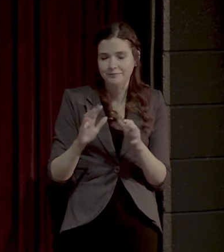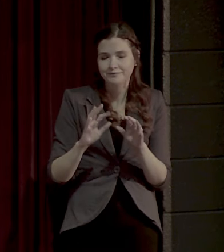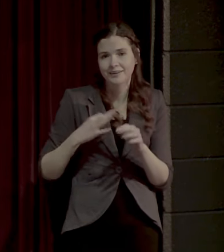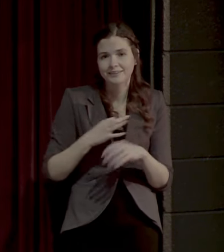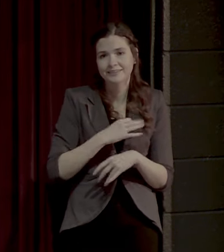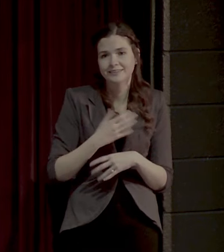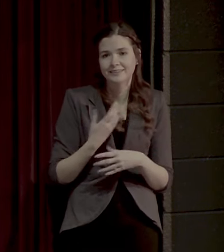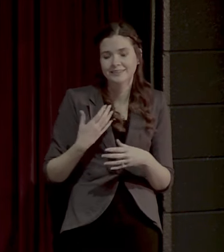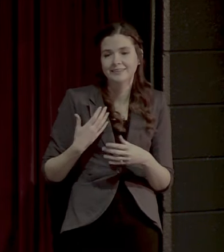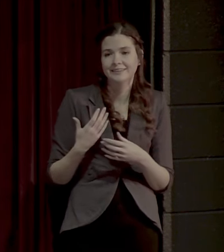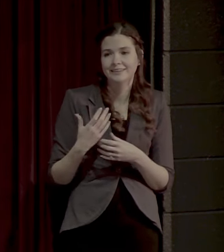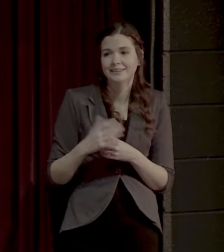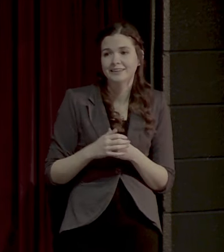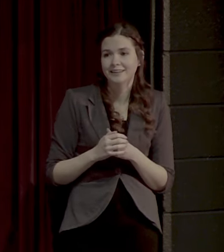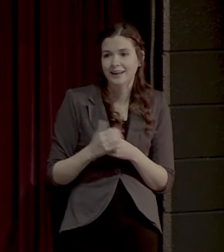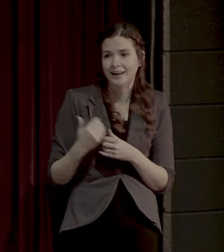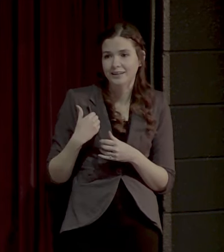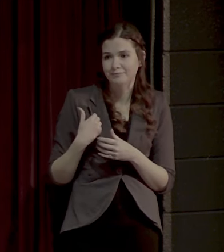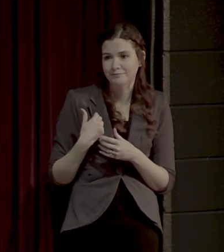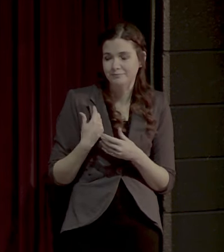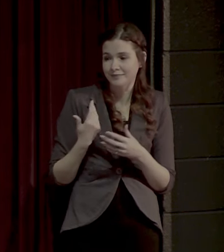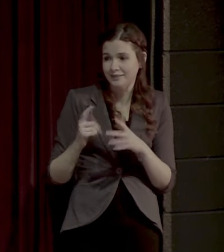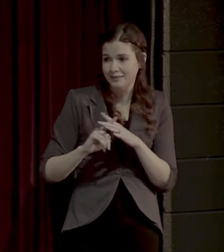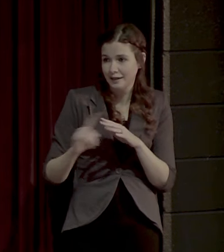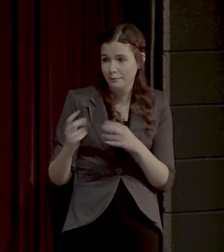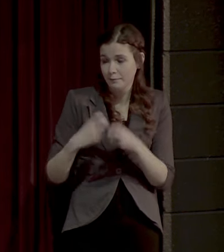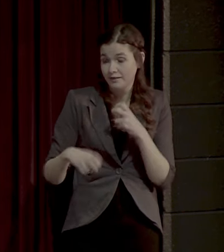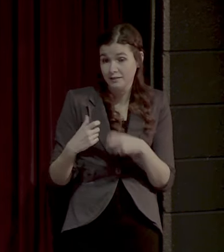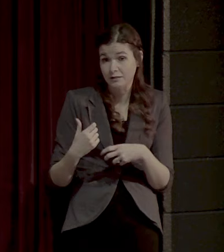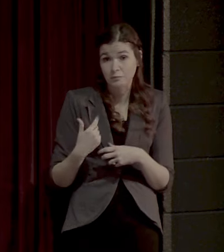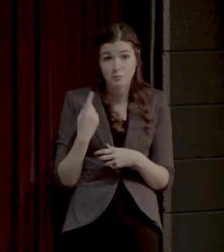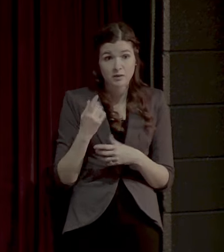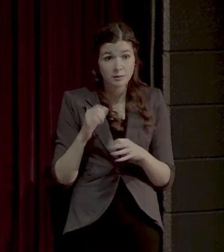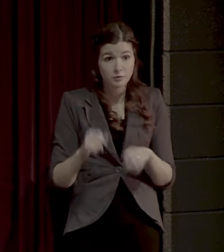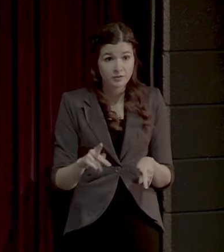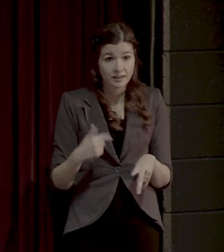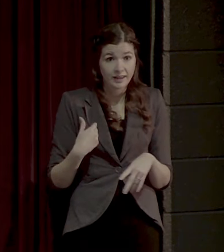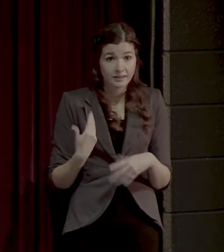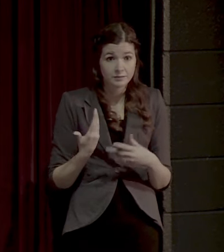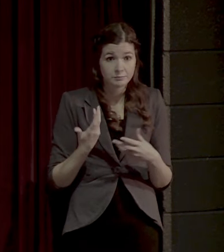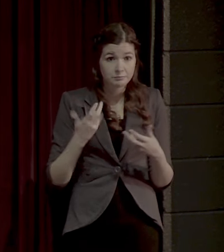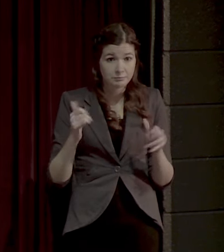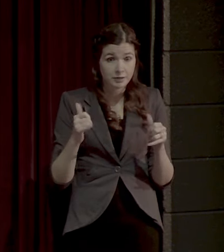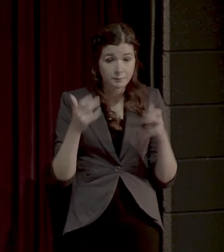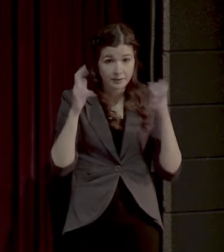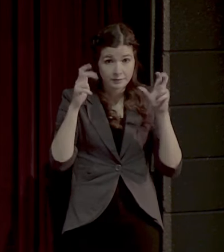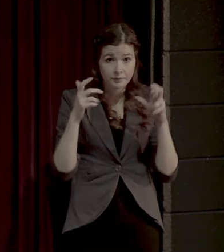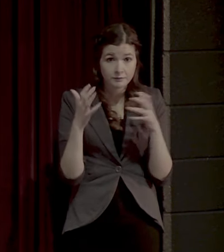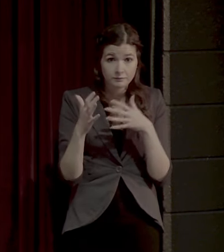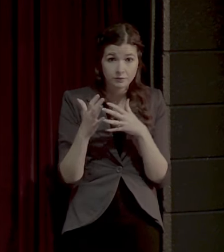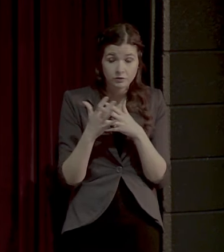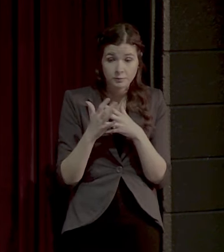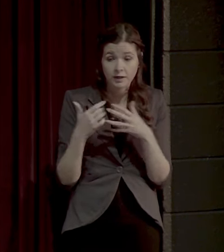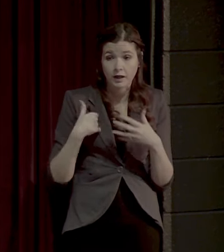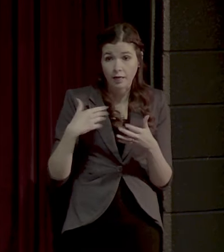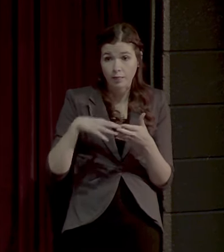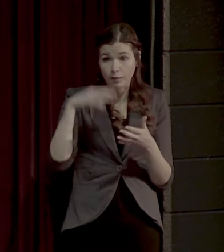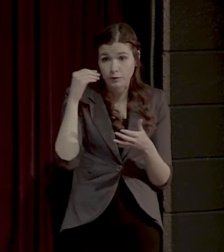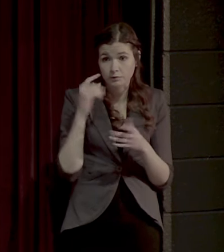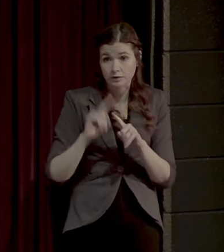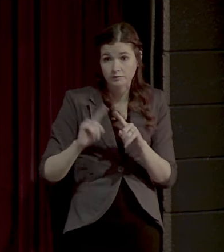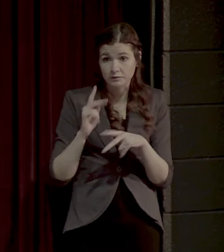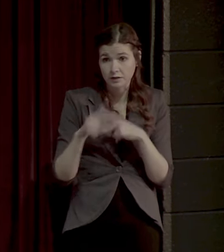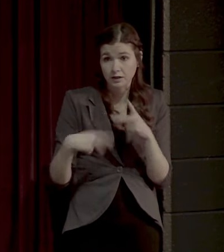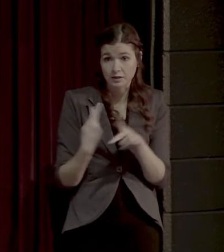One of the main reasons I came to Lake Region was the opportunity to play basketball. As a freshman, I was able to get to know and learn about the different style of